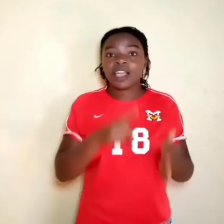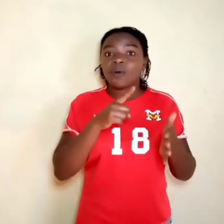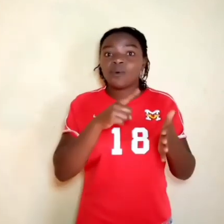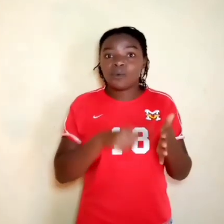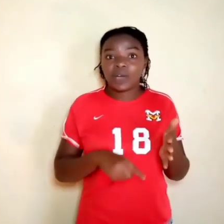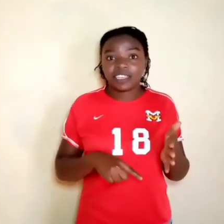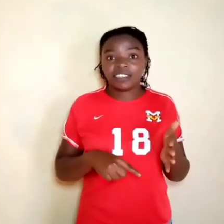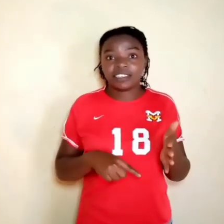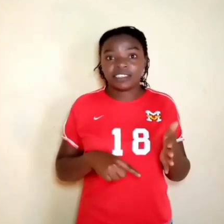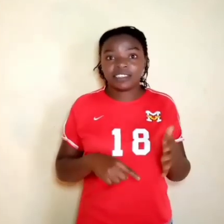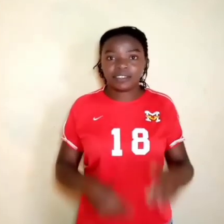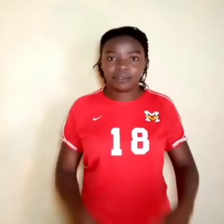What.